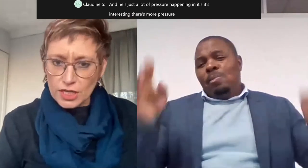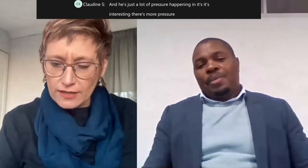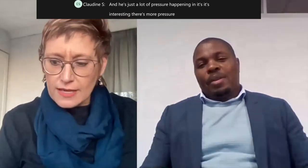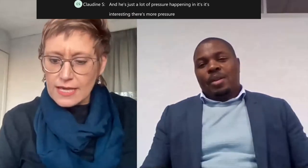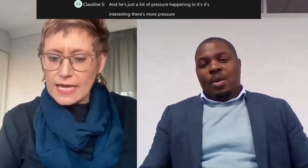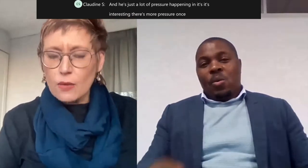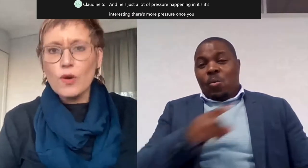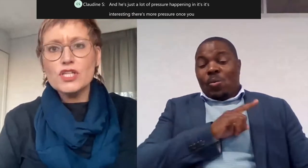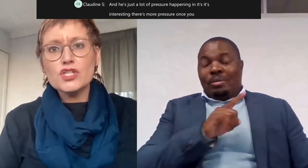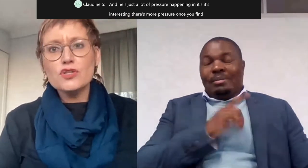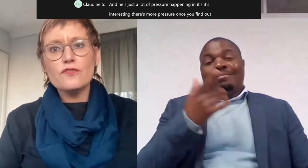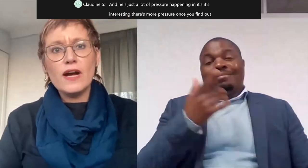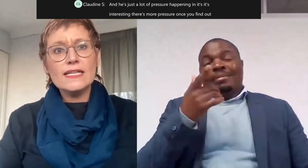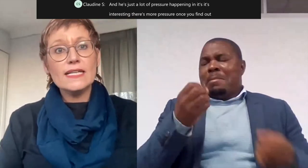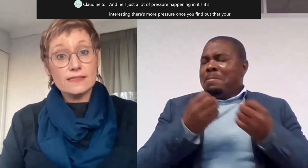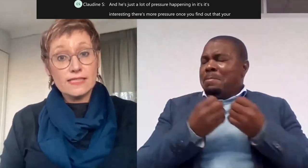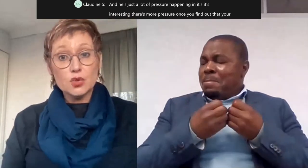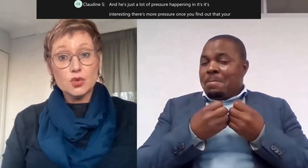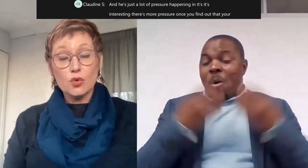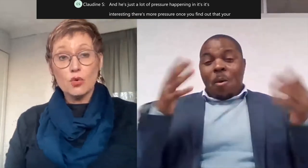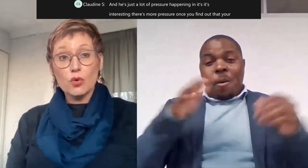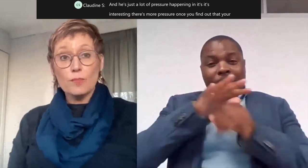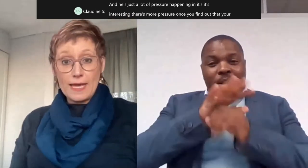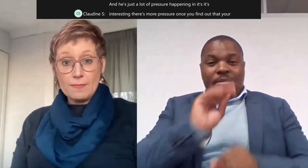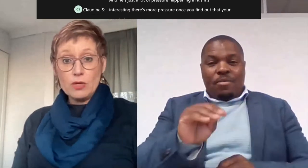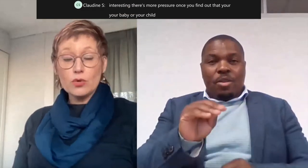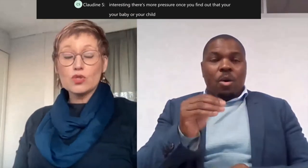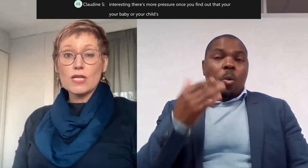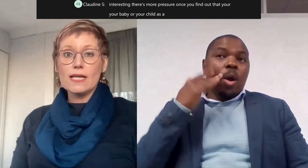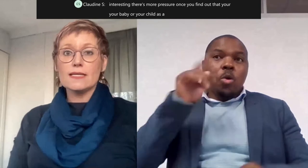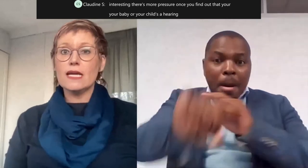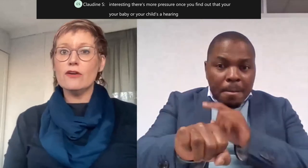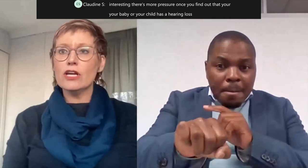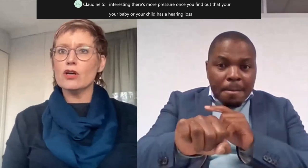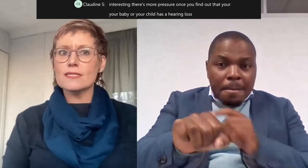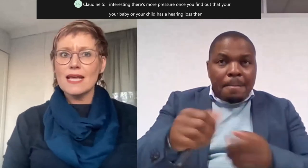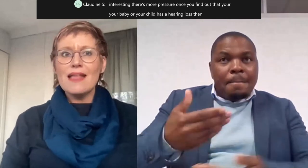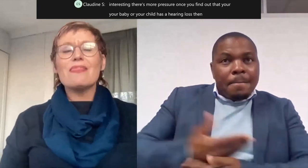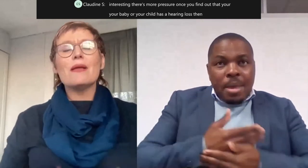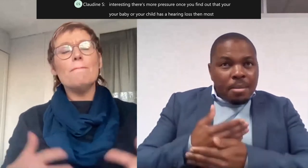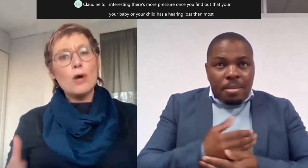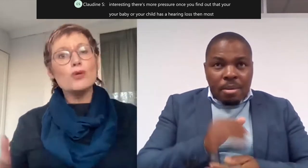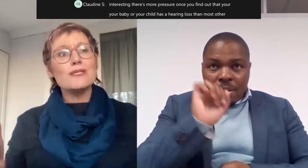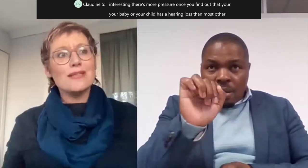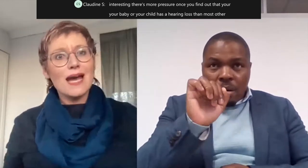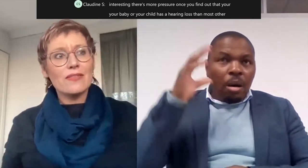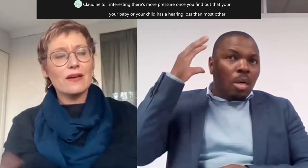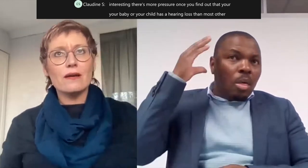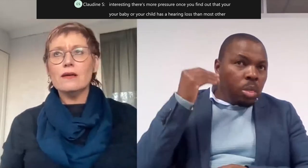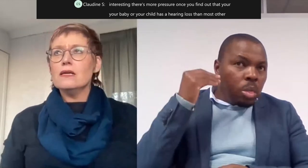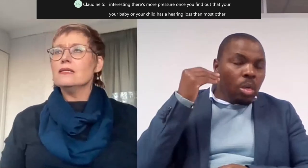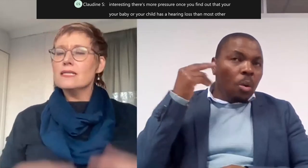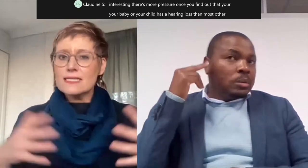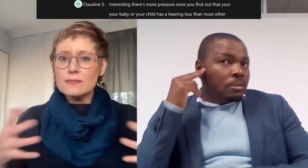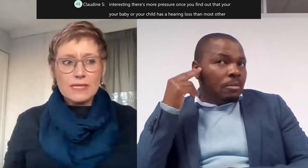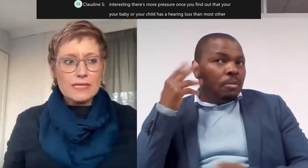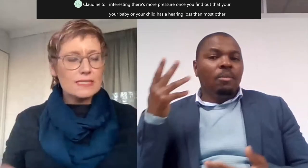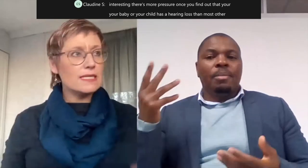more pressure once you find out that your baby or your child has a hearing loss than most